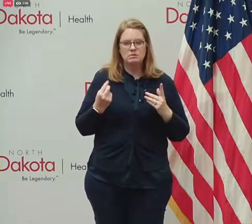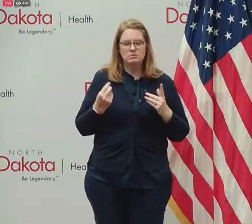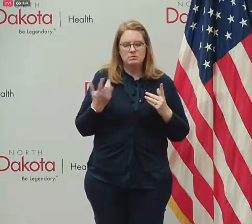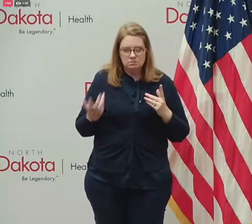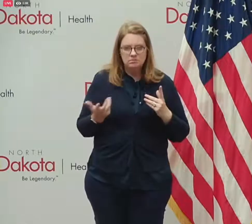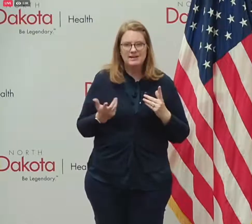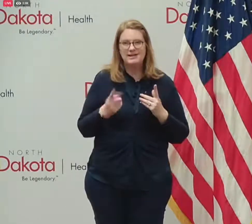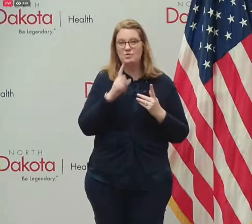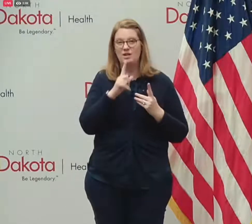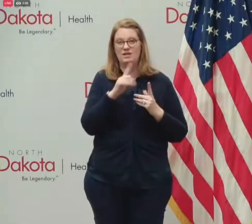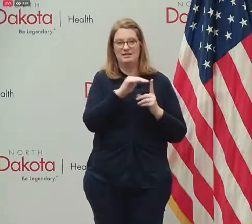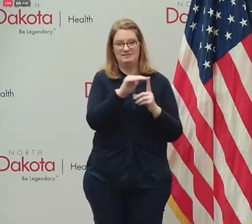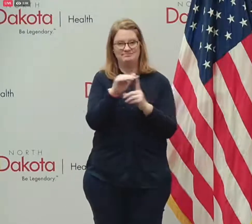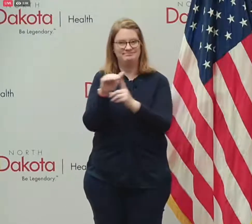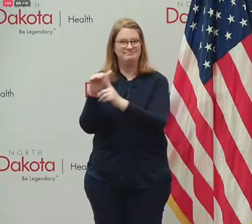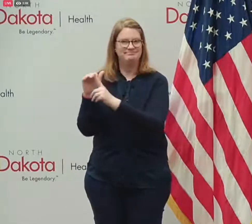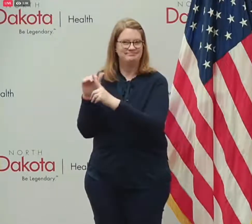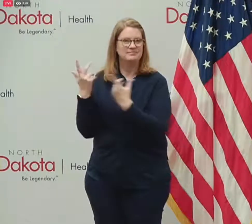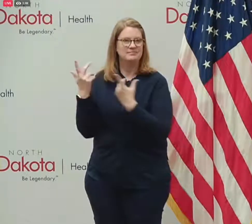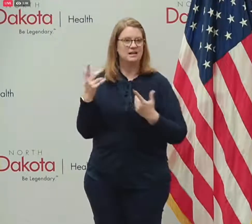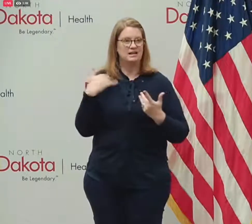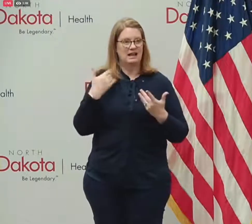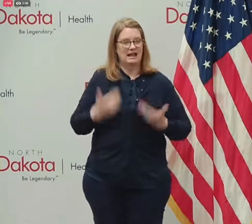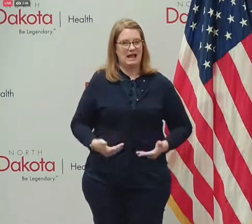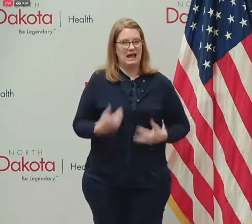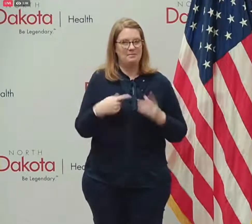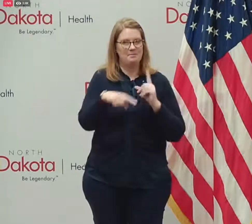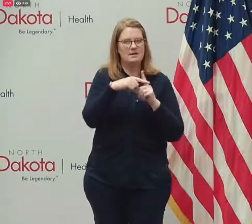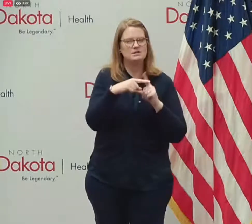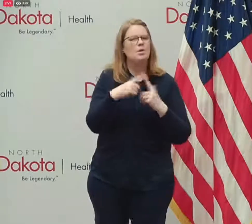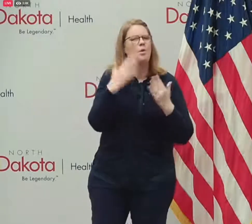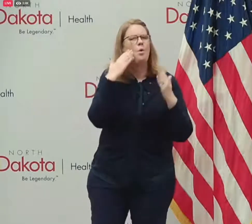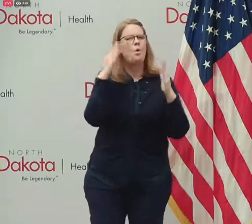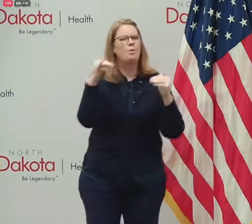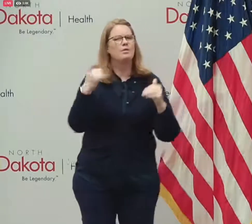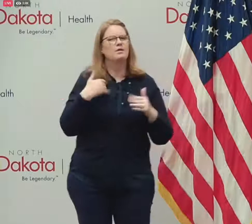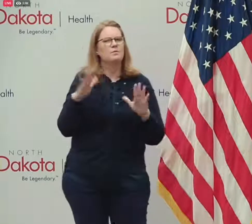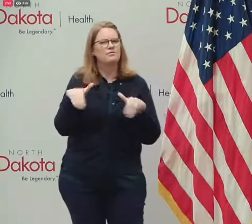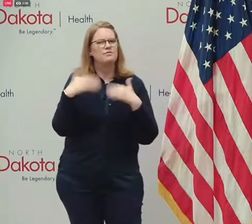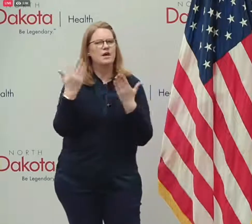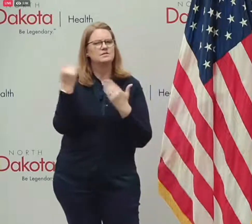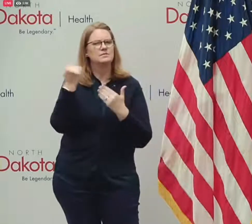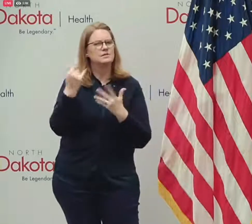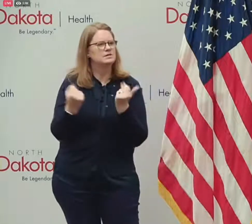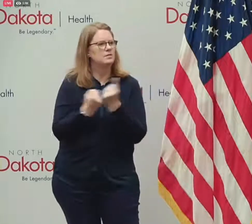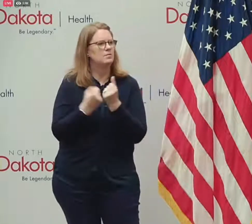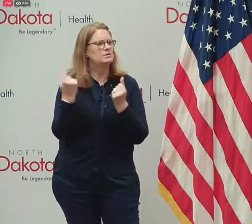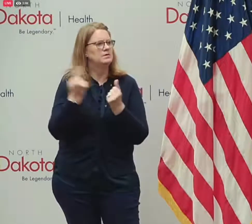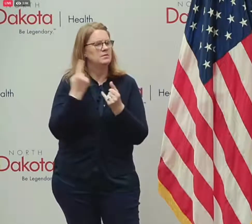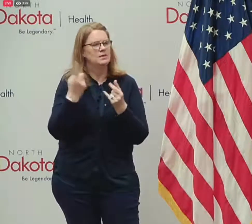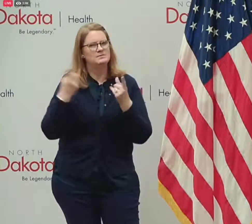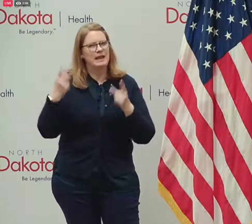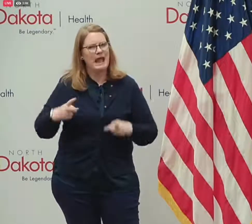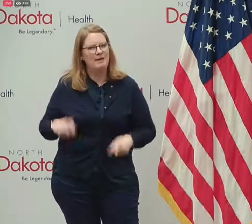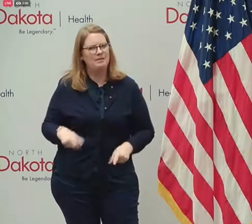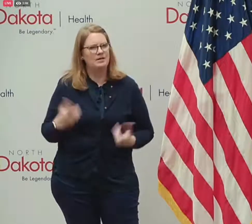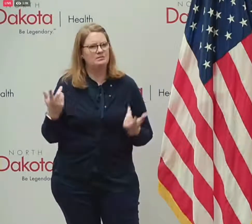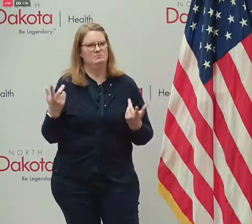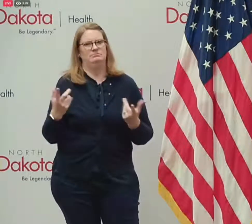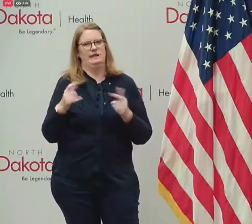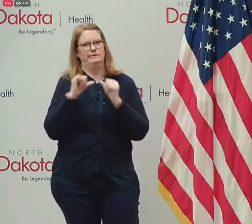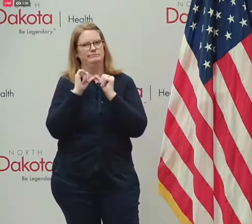them know that you yourself may be positive. But I would, again, hopefully we're providing a tool to support something that's been going on all